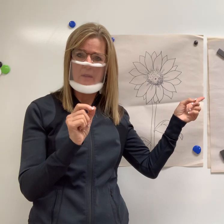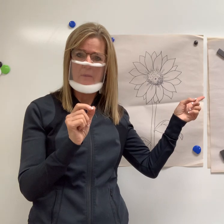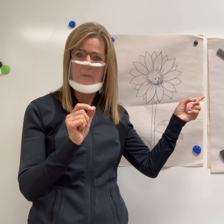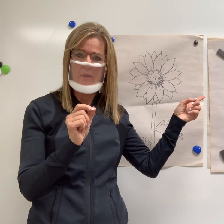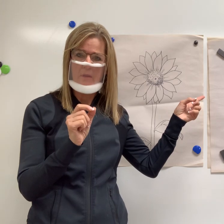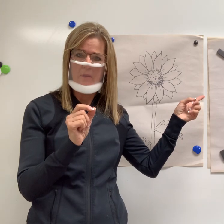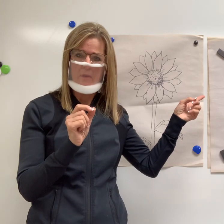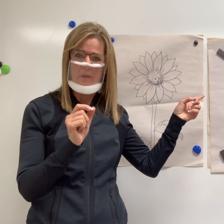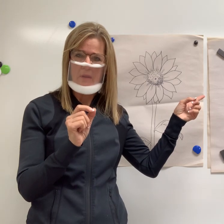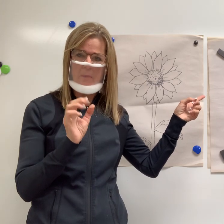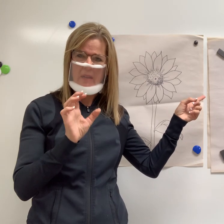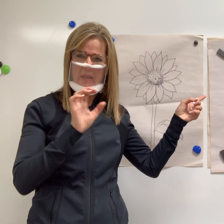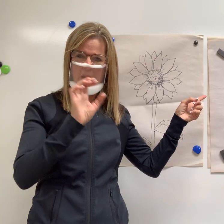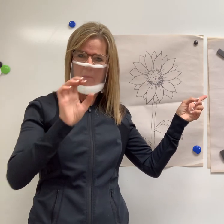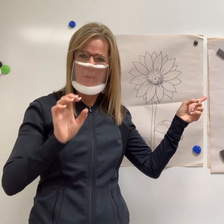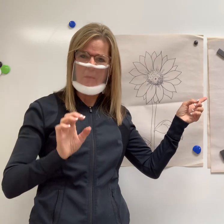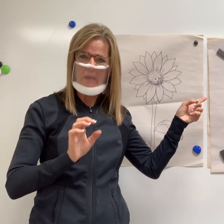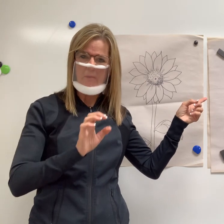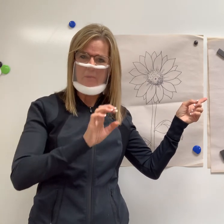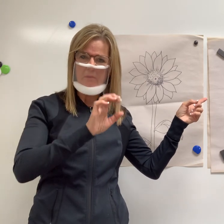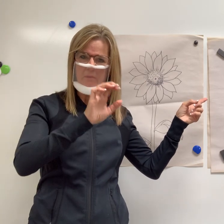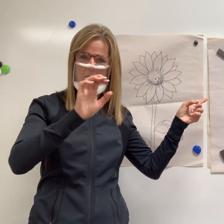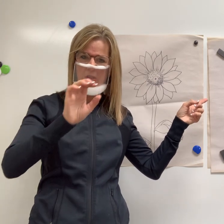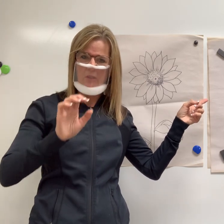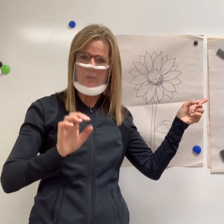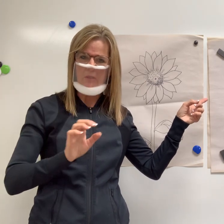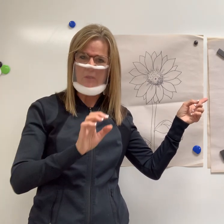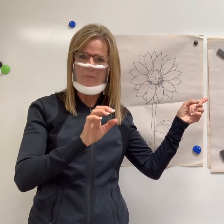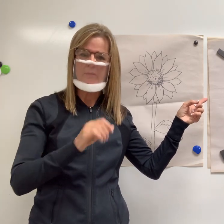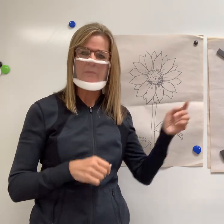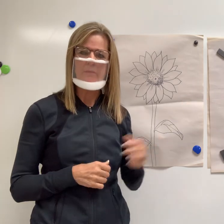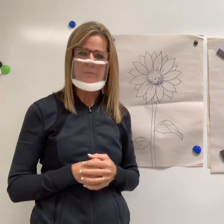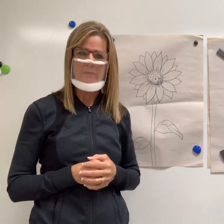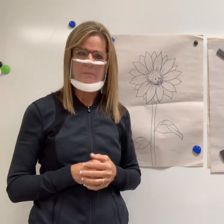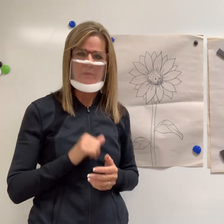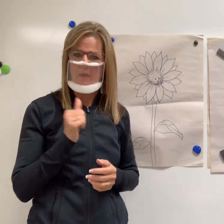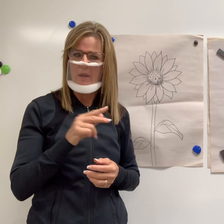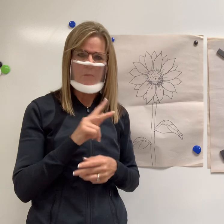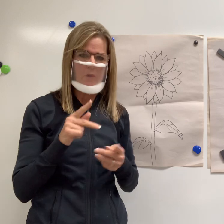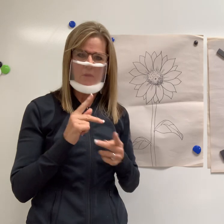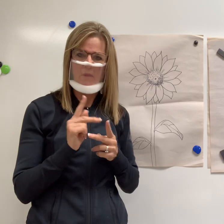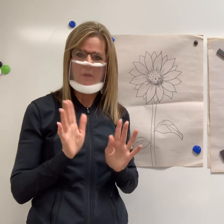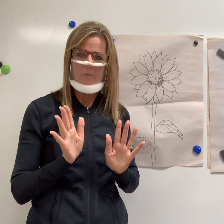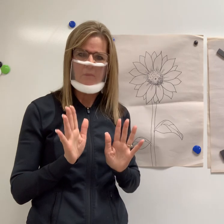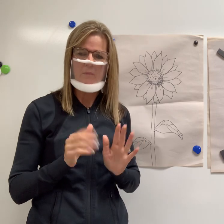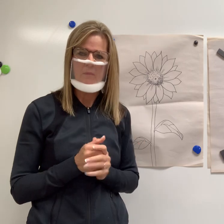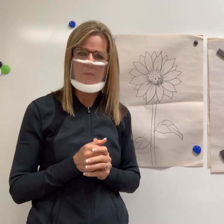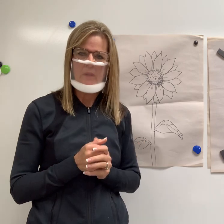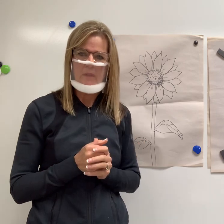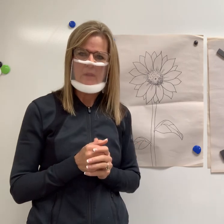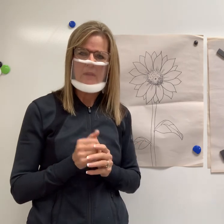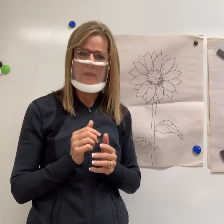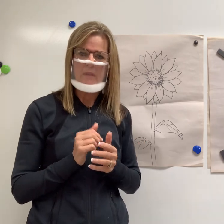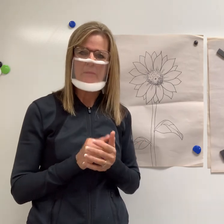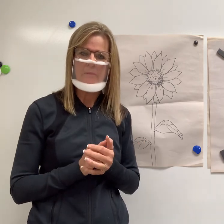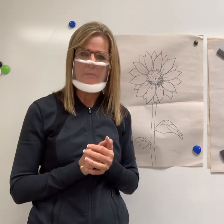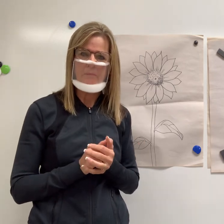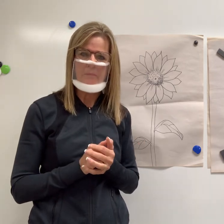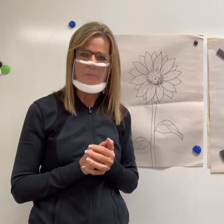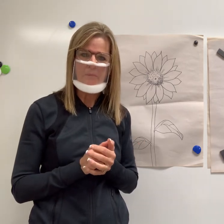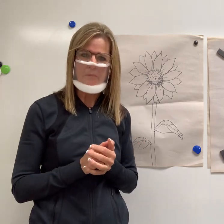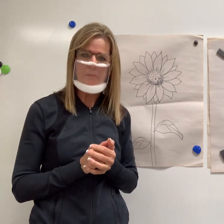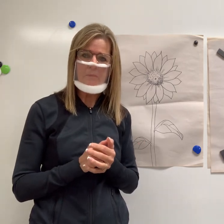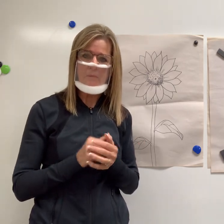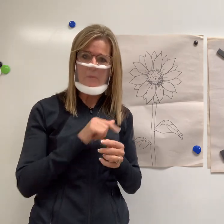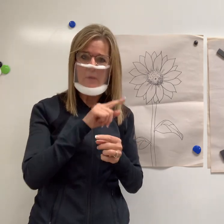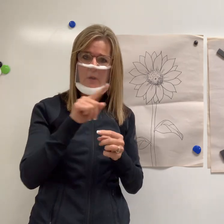just gonna make a rough, bumpy, little broken circle, not perfect, nice and textured.